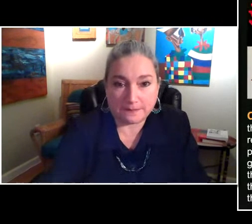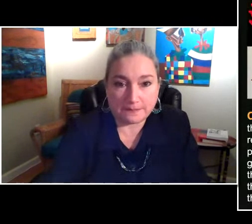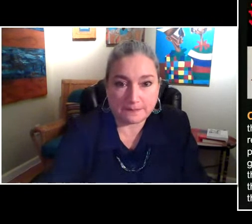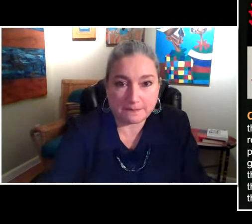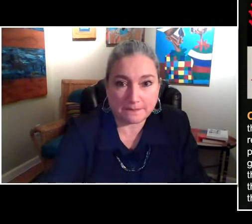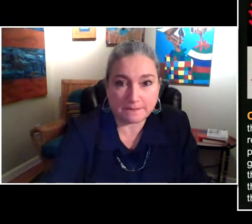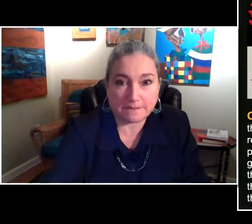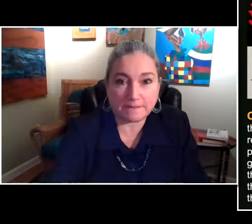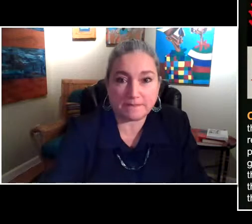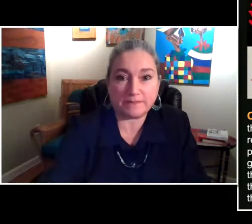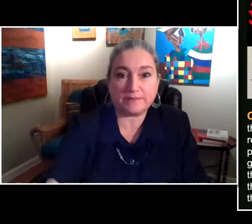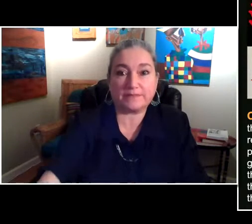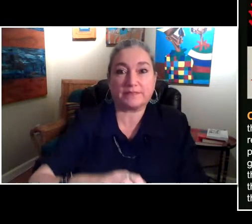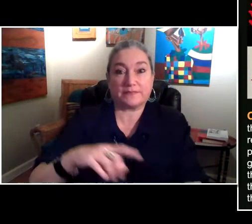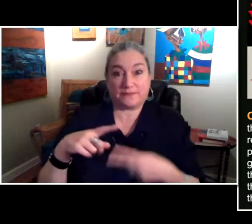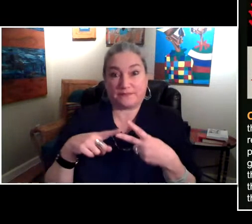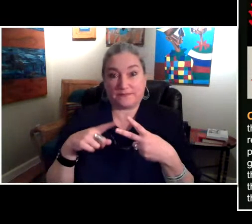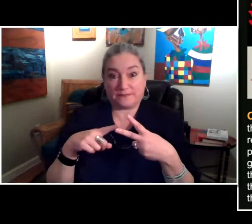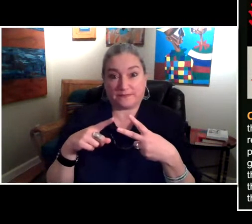Next slide.